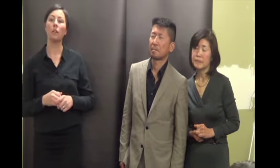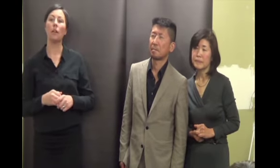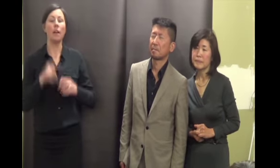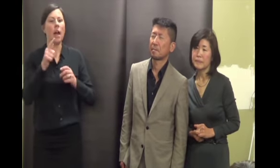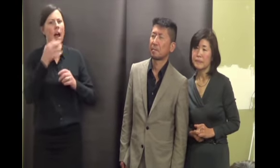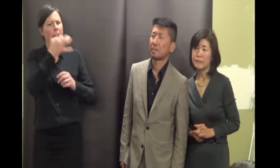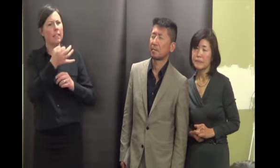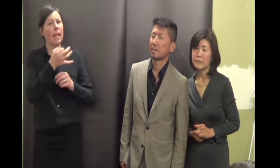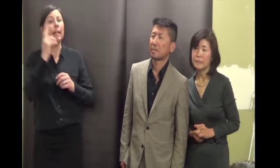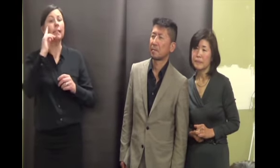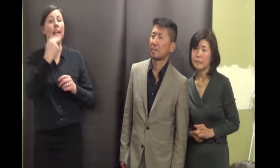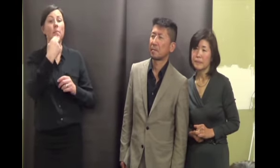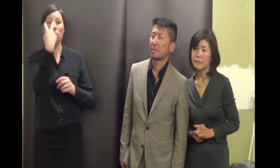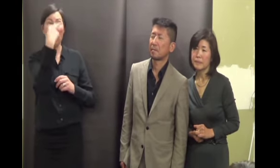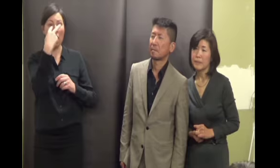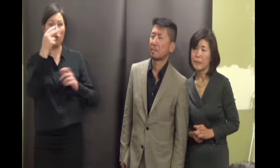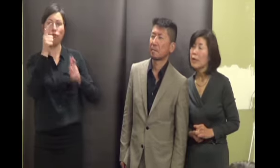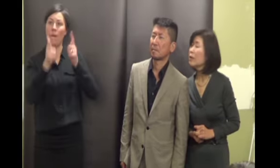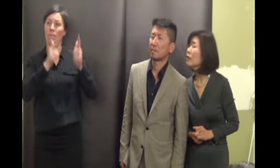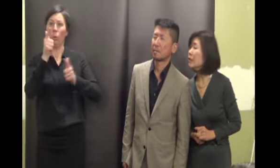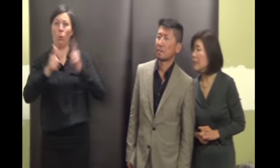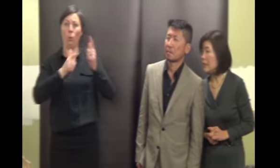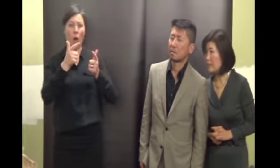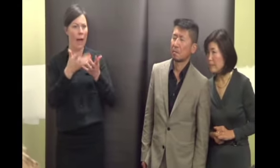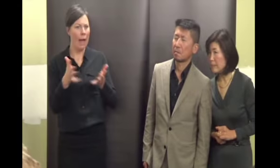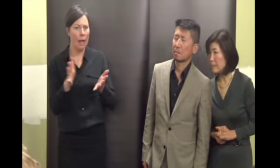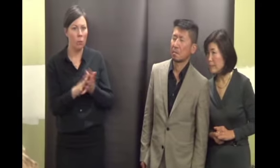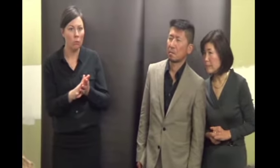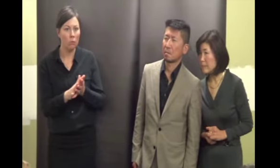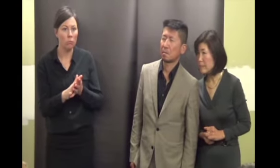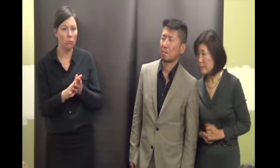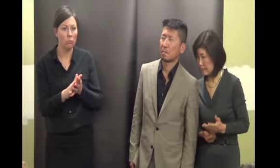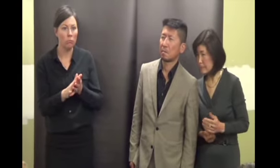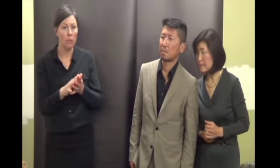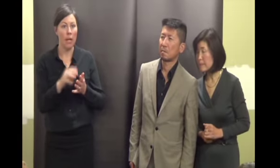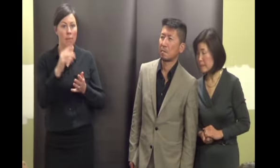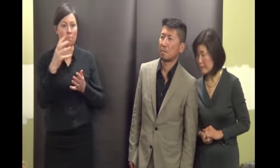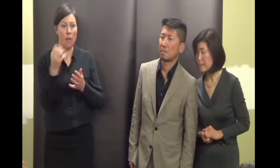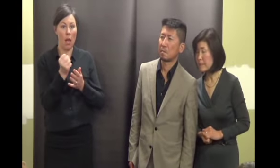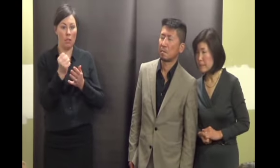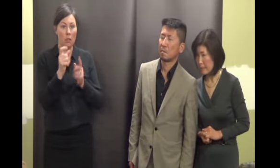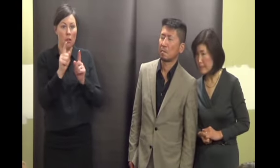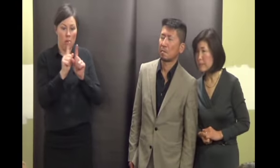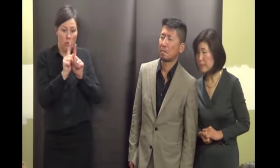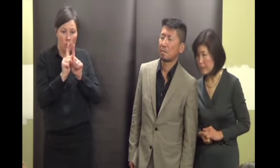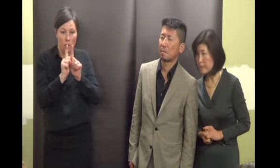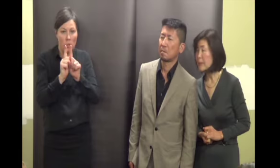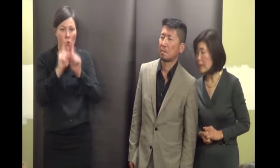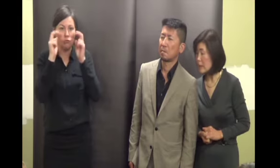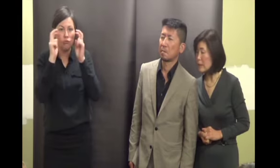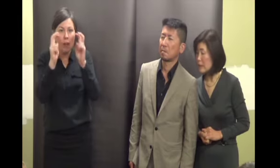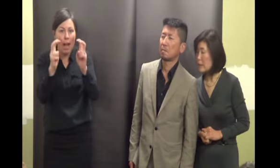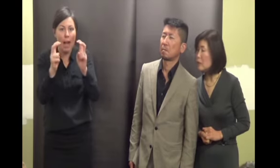How do deaf-blind people travel around Japan? Do you take a guide with you to take a train or a